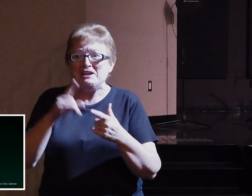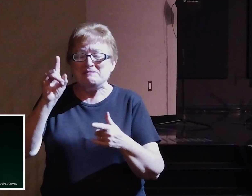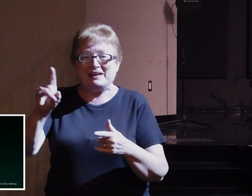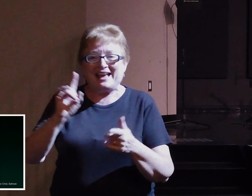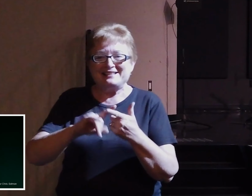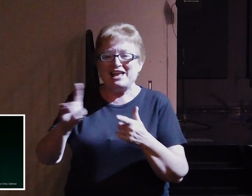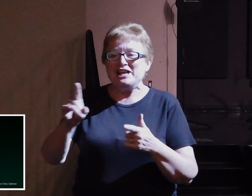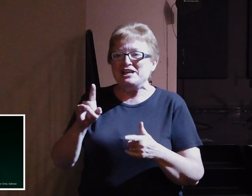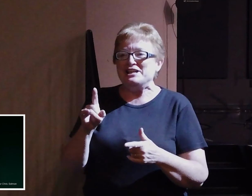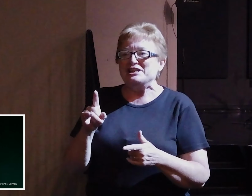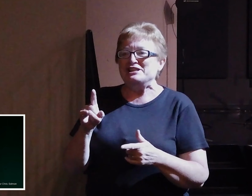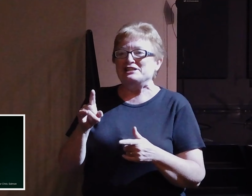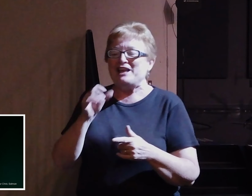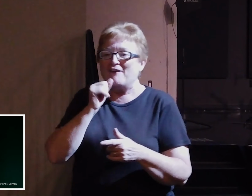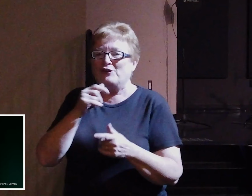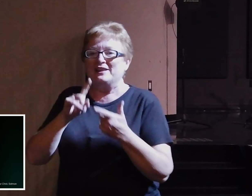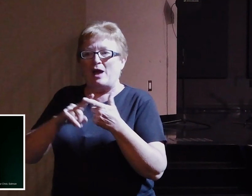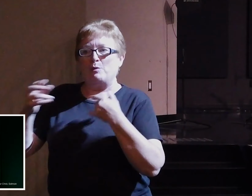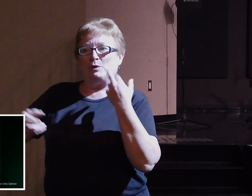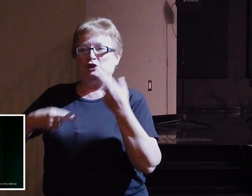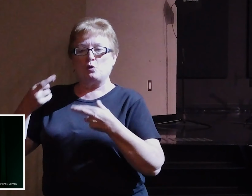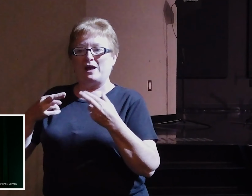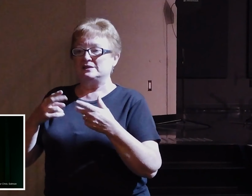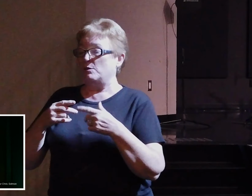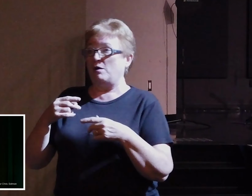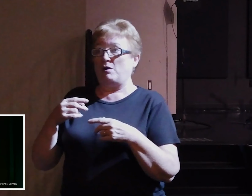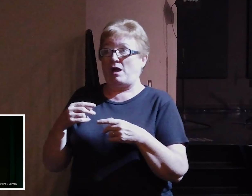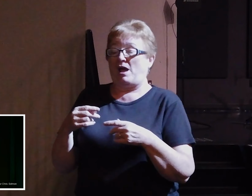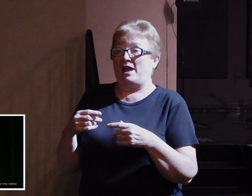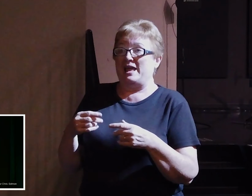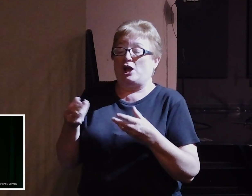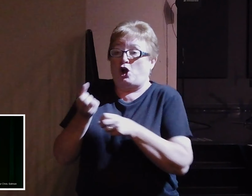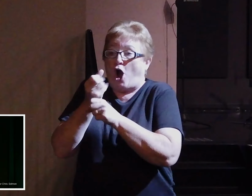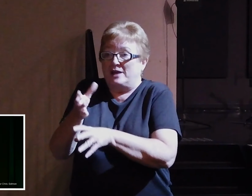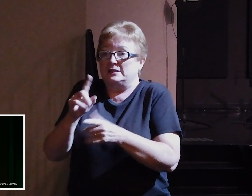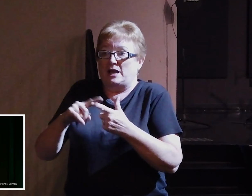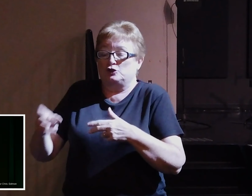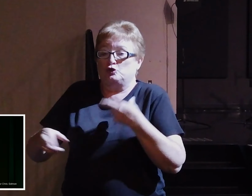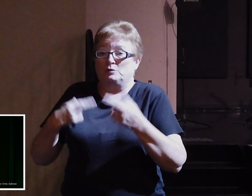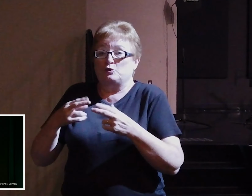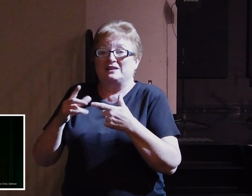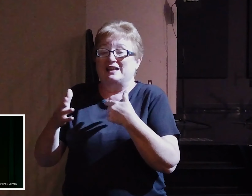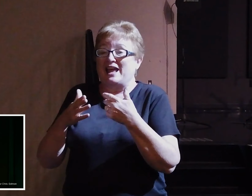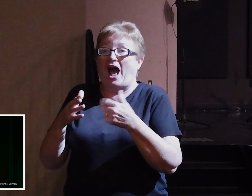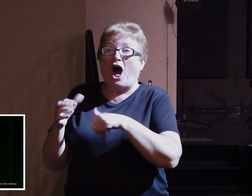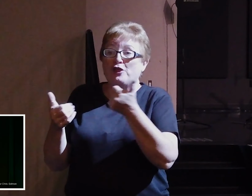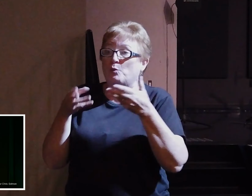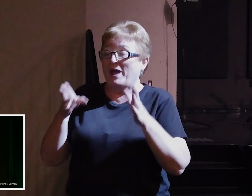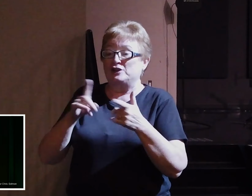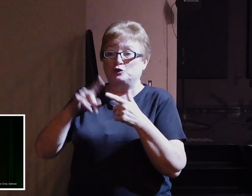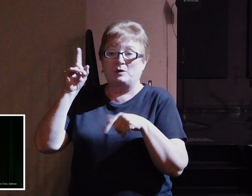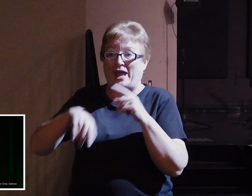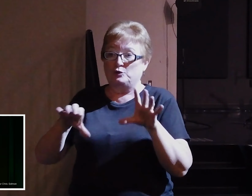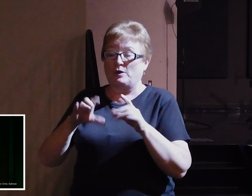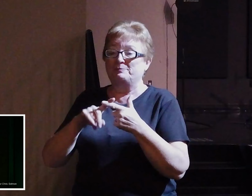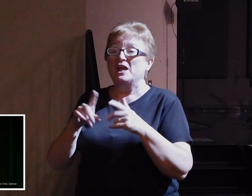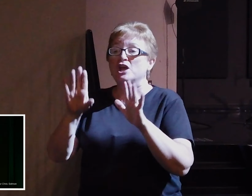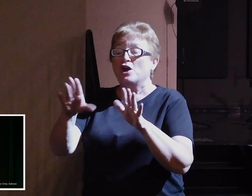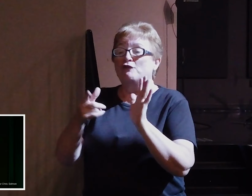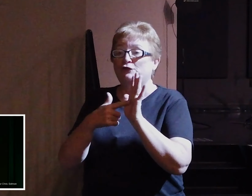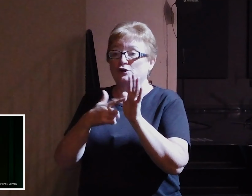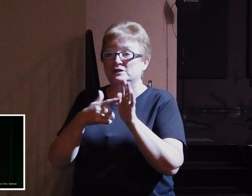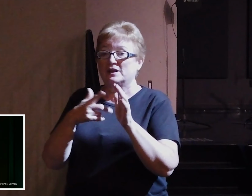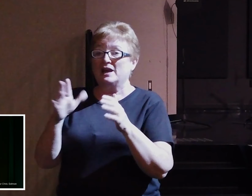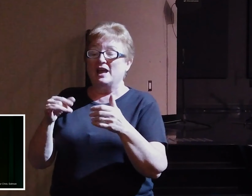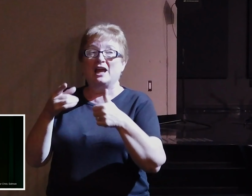positions us to rejoice in a way that we otherwise could not. And here's six different ways that it is cause for rejoicing. First, it shows